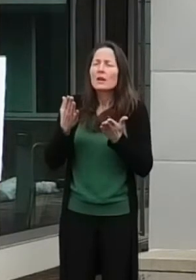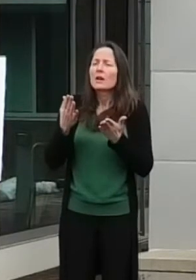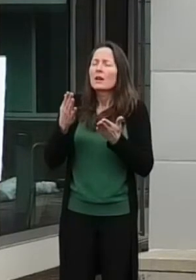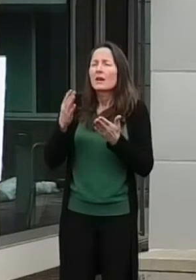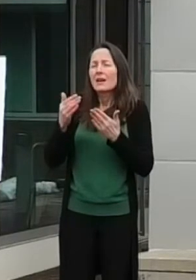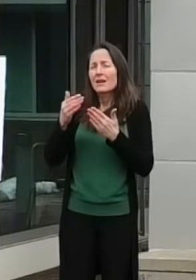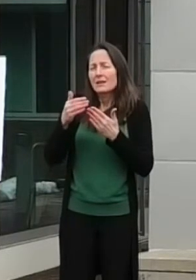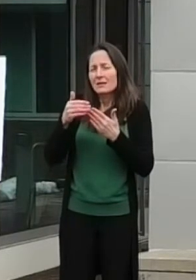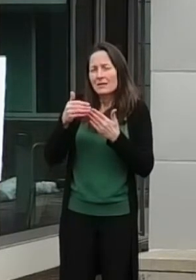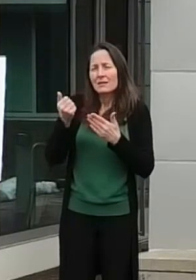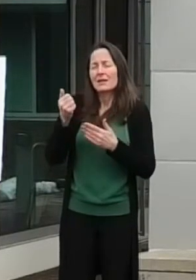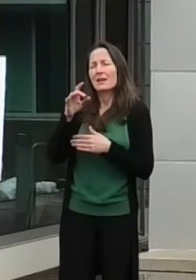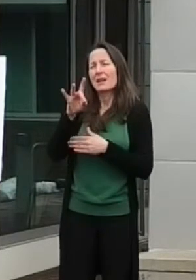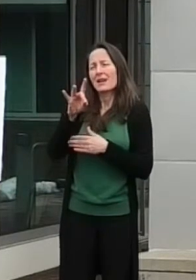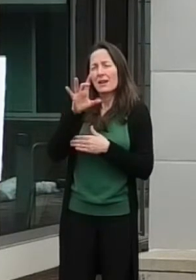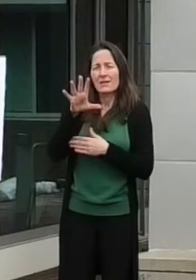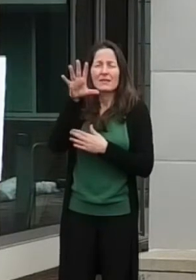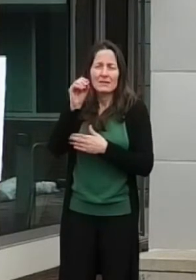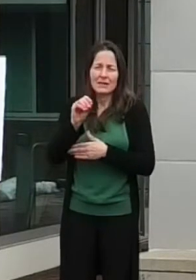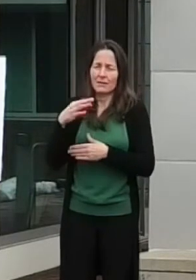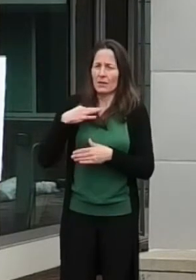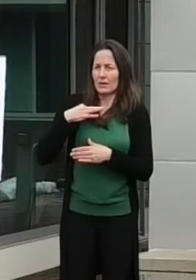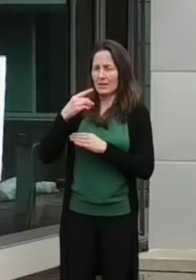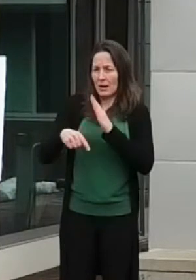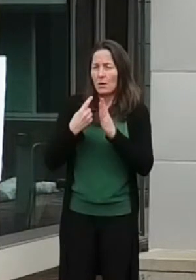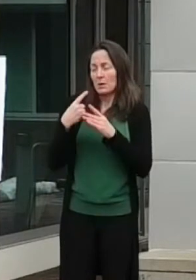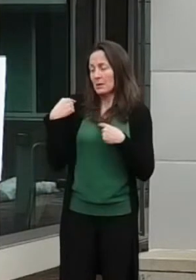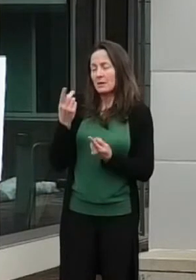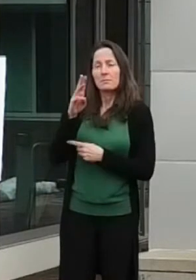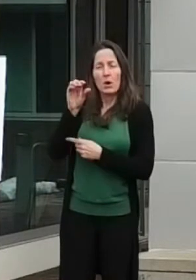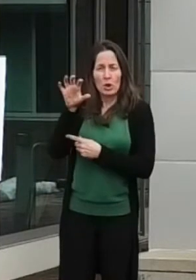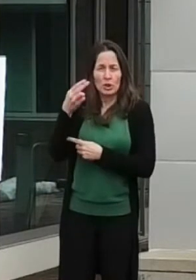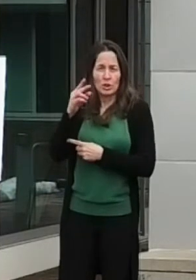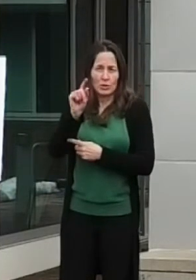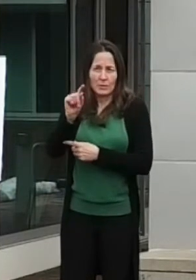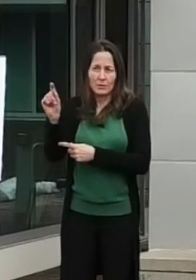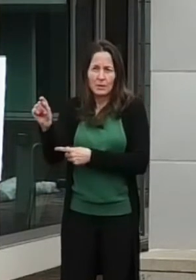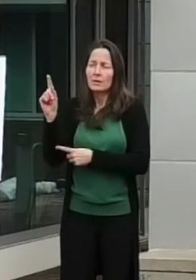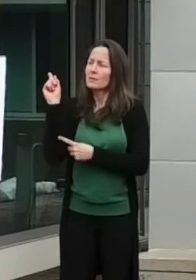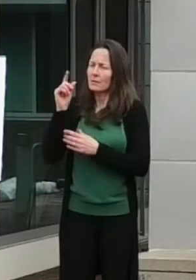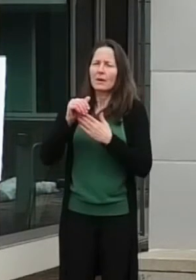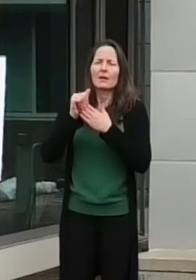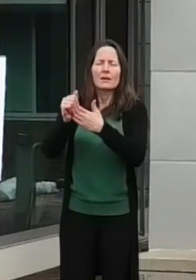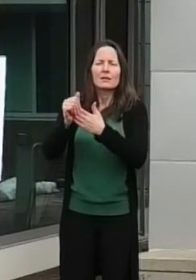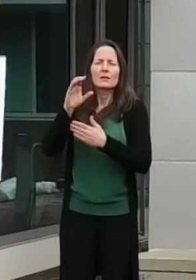hours since March of 2020. She has led the Howard County COAD and put forth